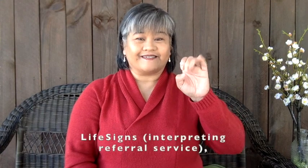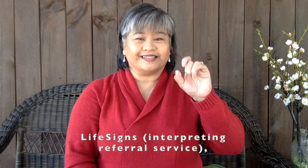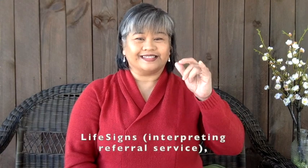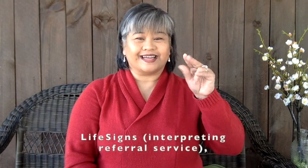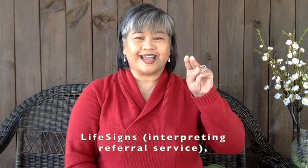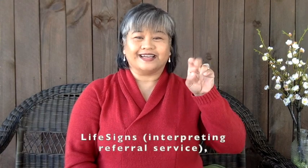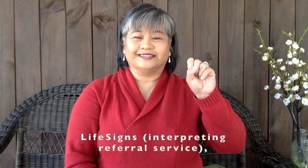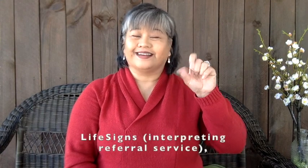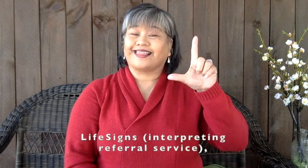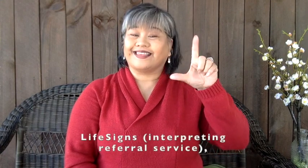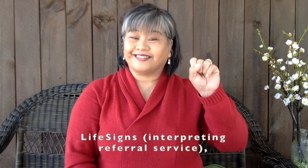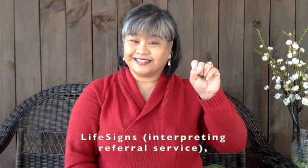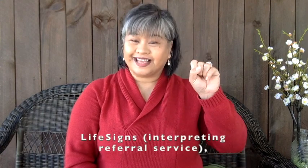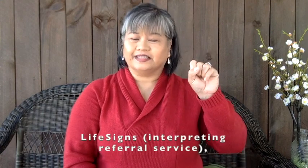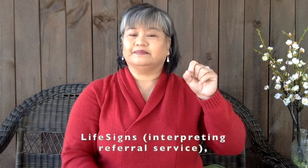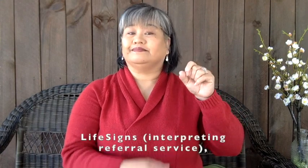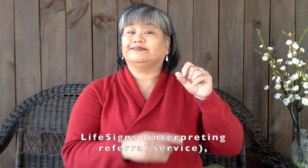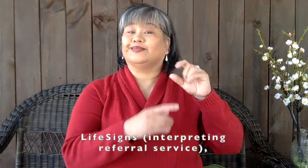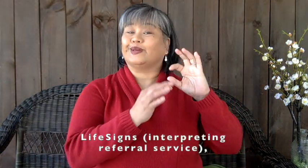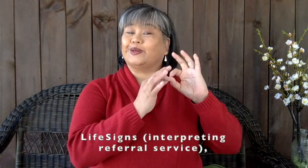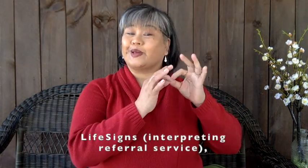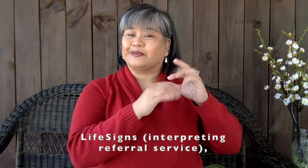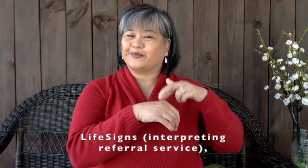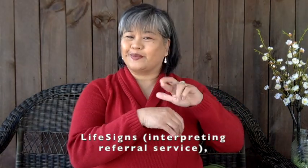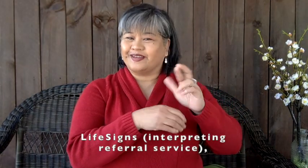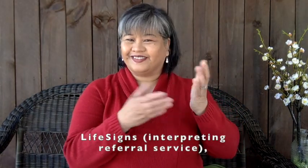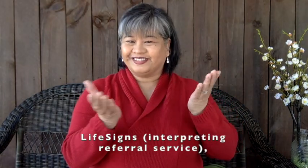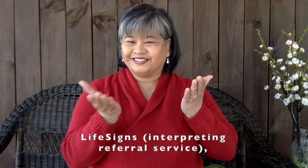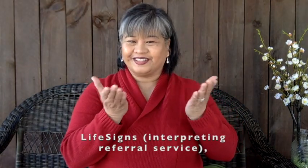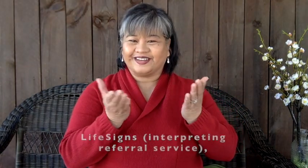Life Science and Interpreting Referral Service,